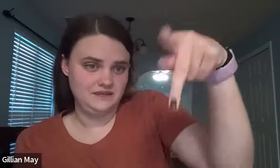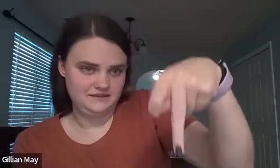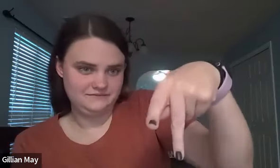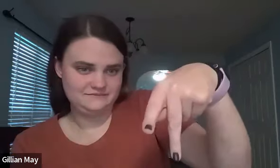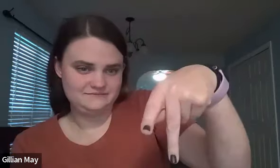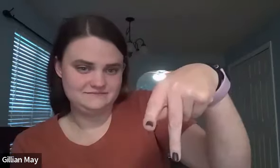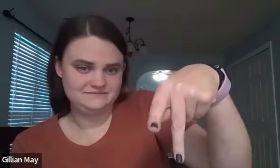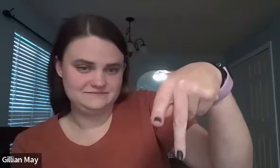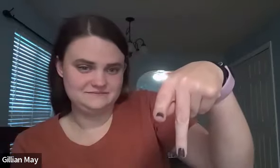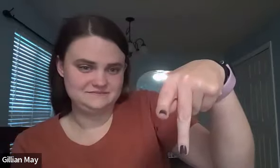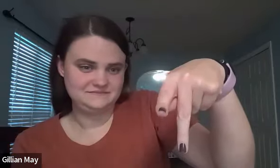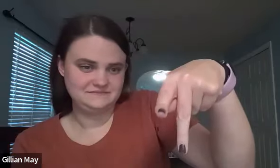P,